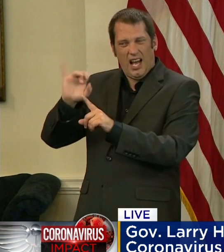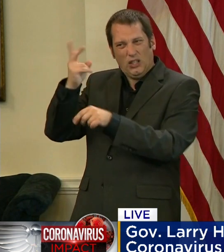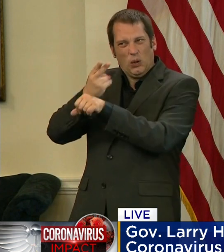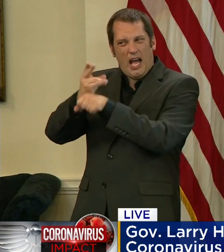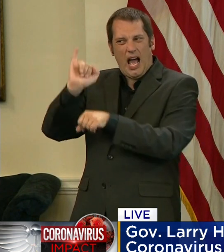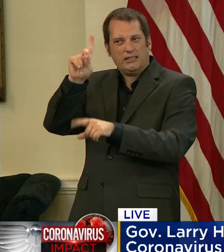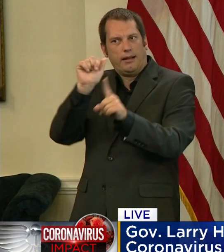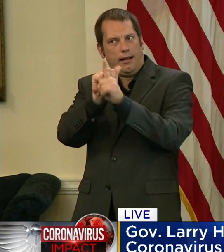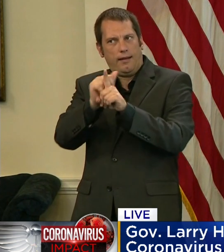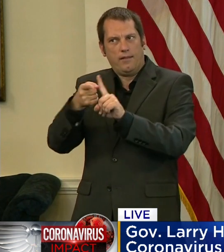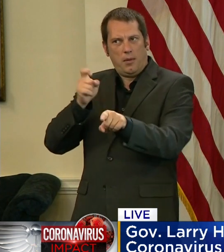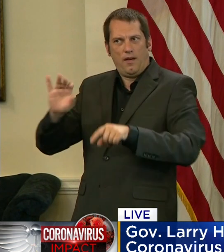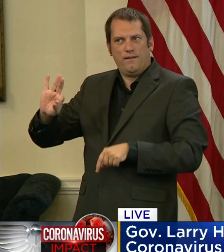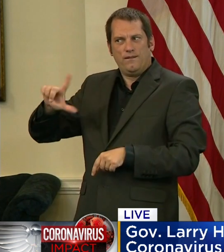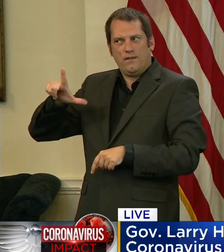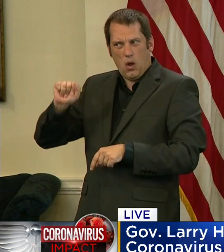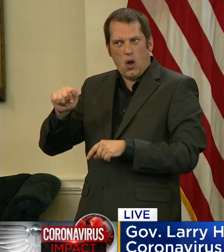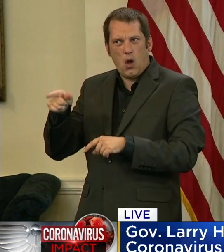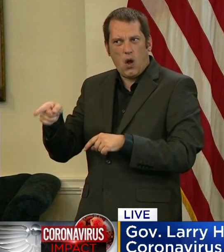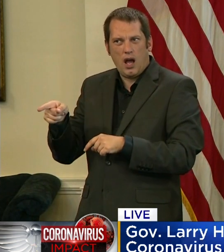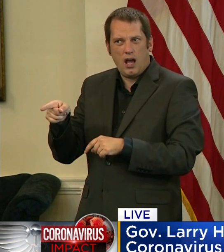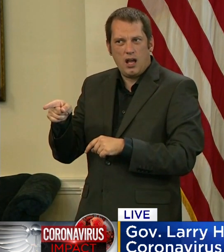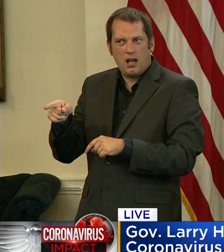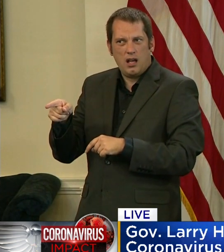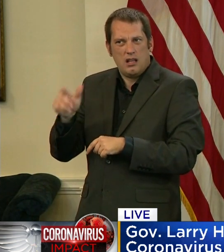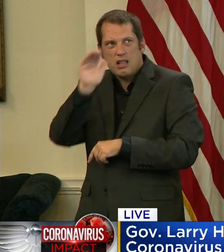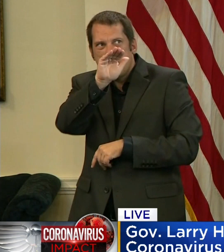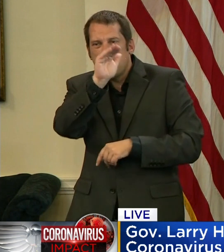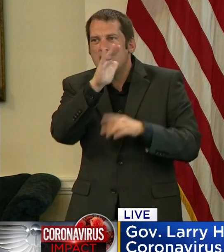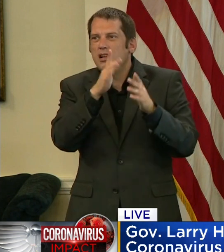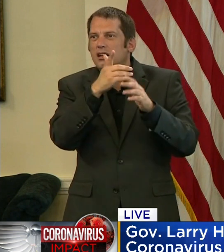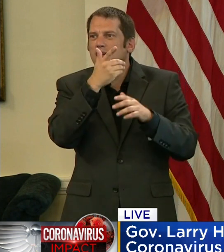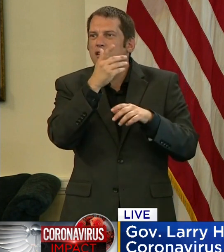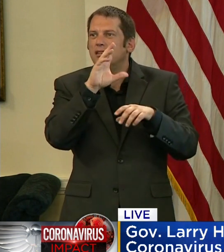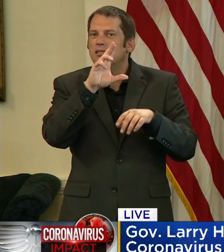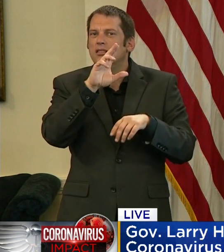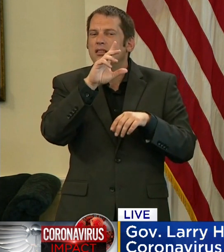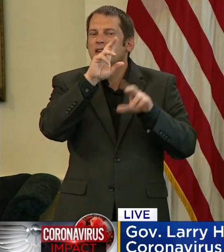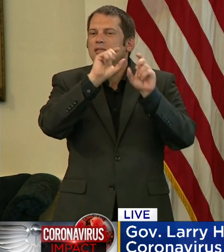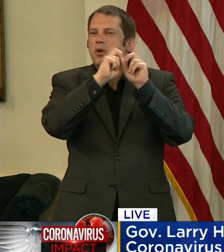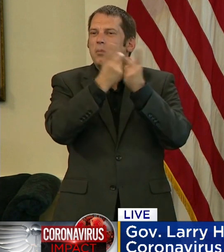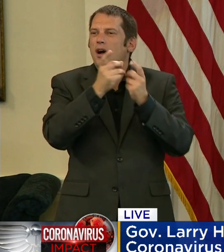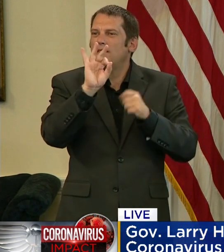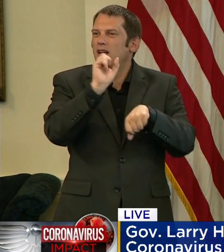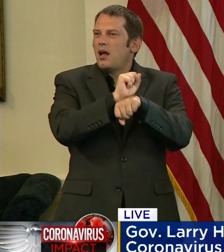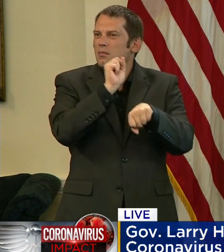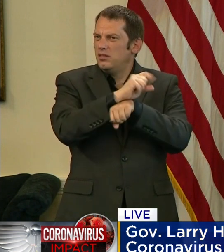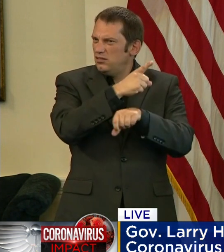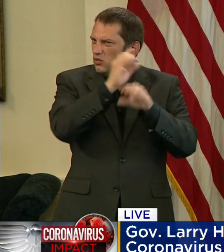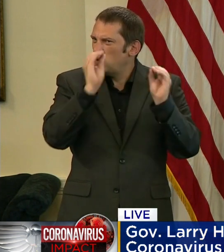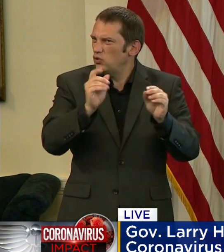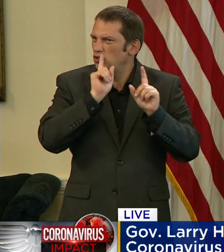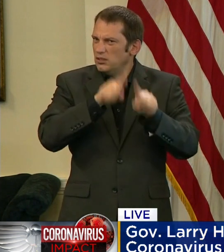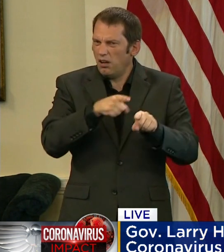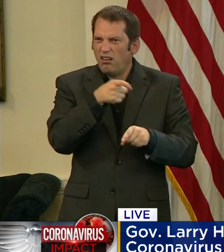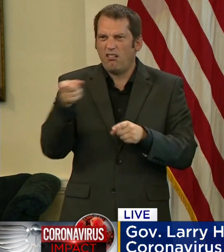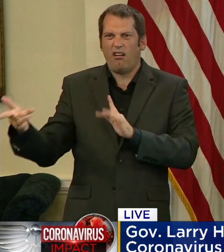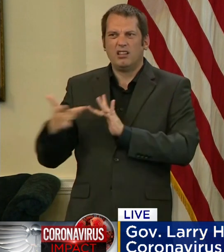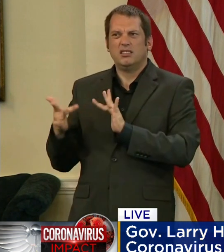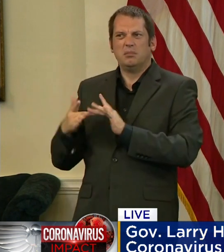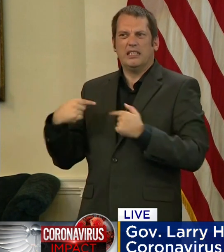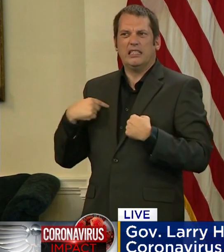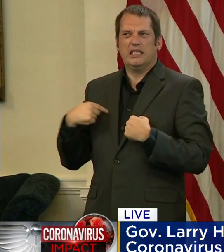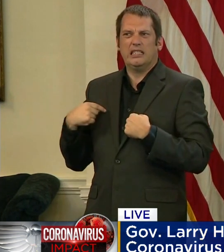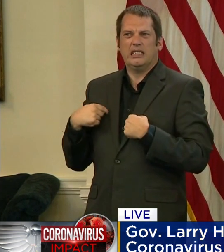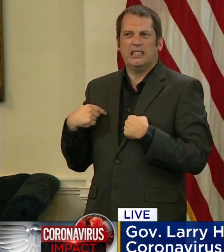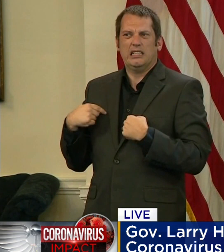he contacted us. On July 2nd, I asked for data on this. Well, we'll have Secretary Robinson follow up with you directly, and I think we'll have her call that person